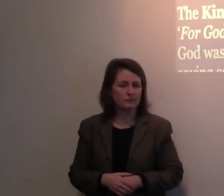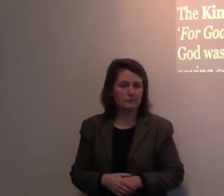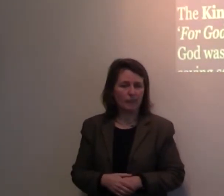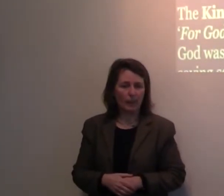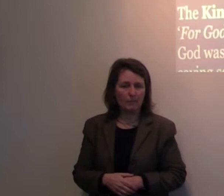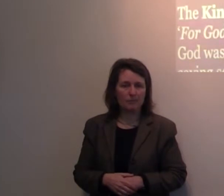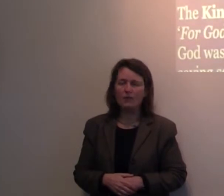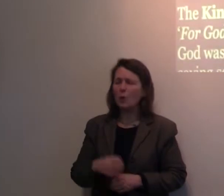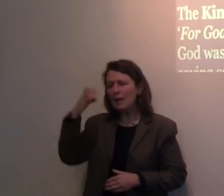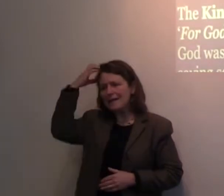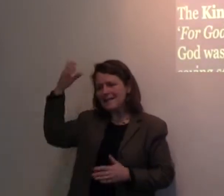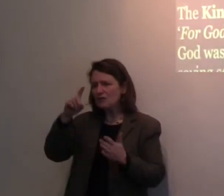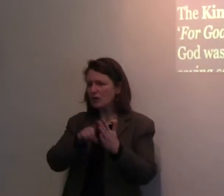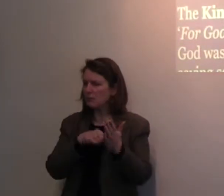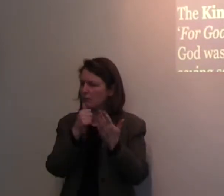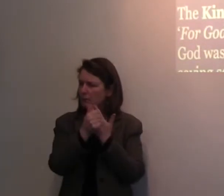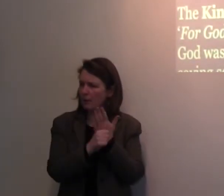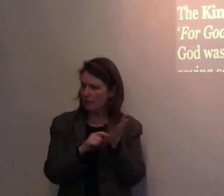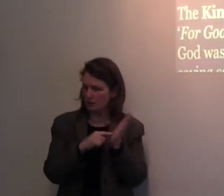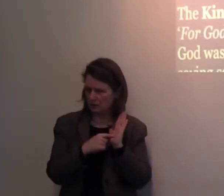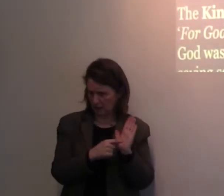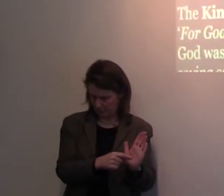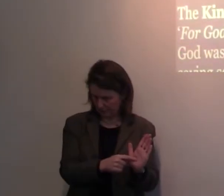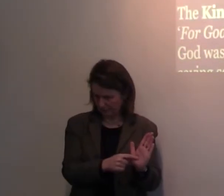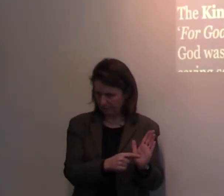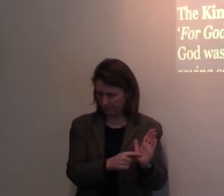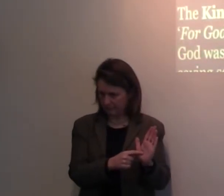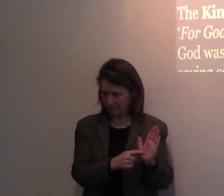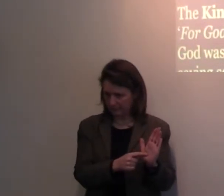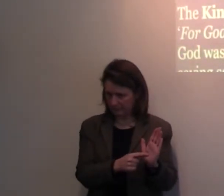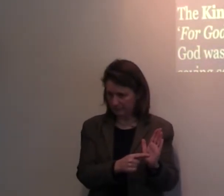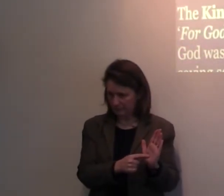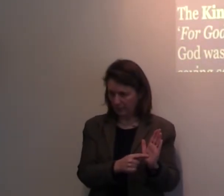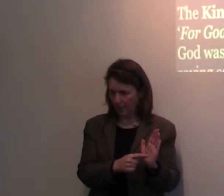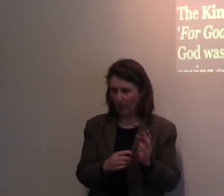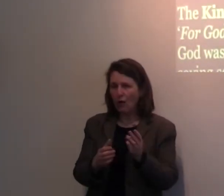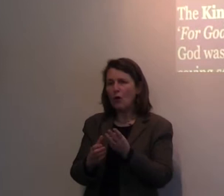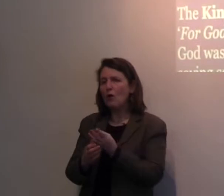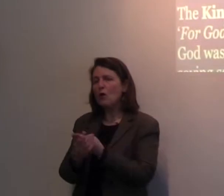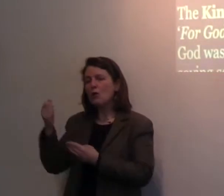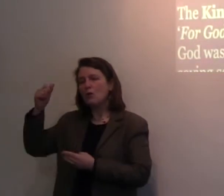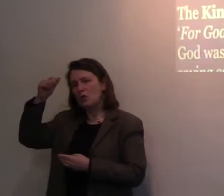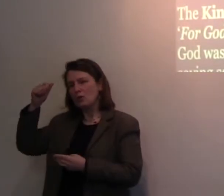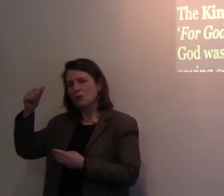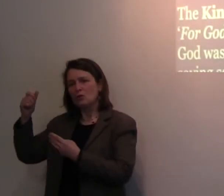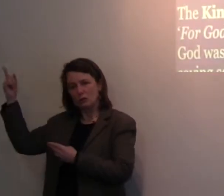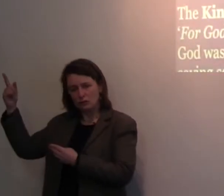The King James Bible says, quote, "For God is my record."